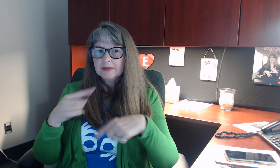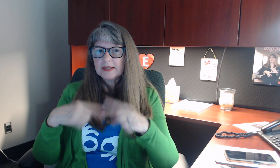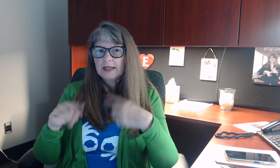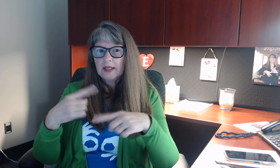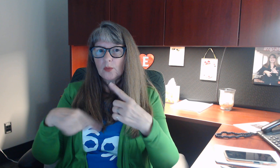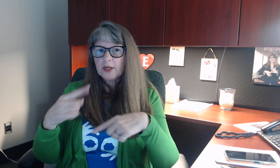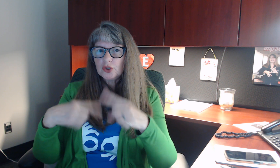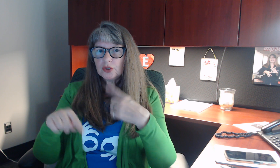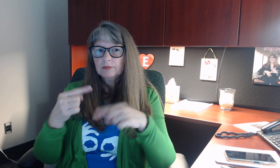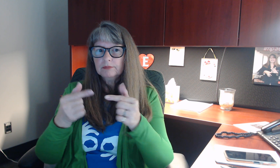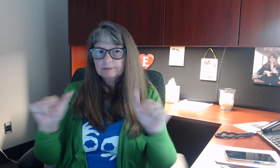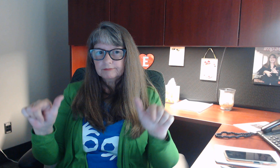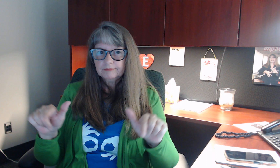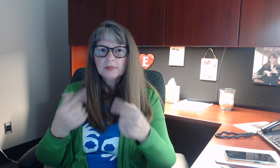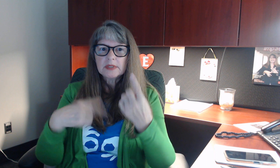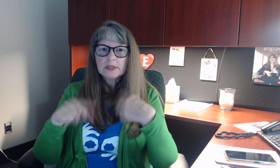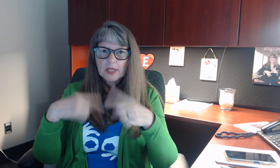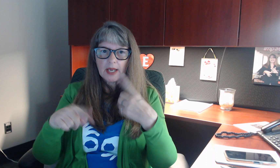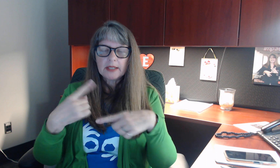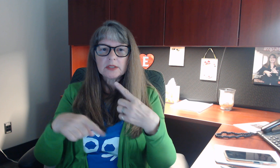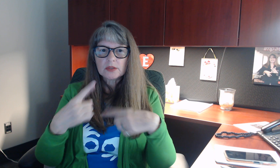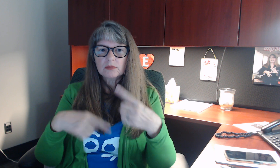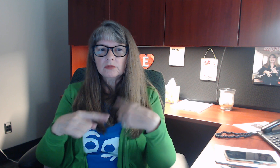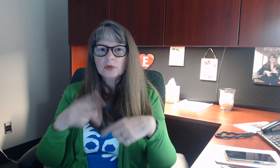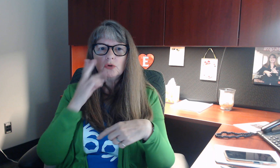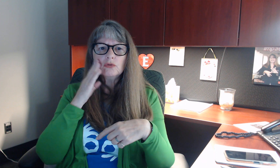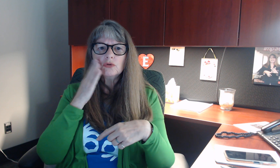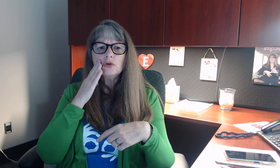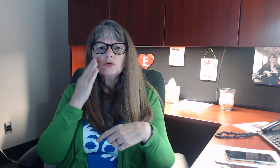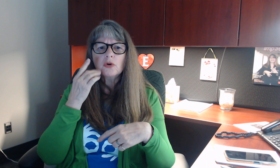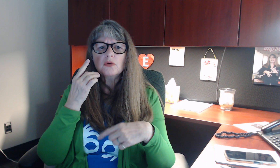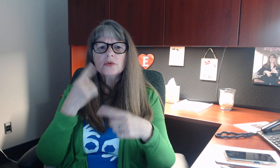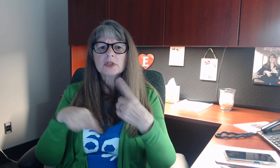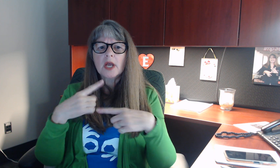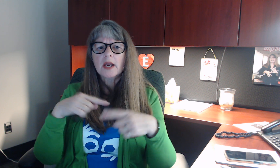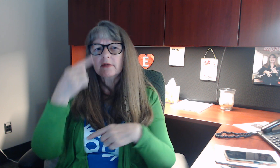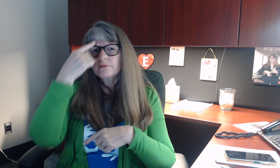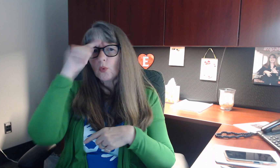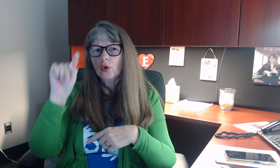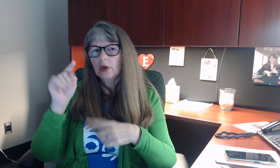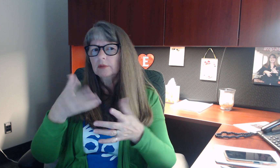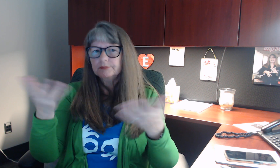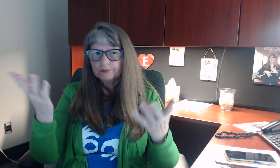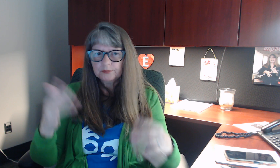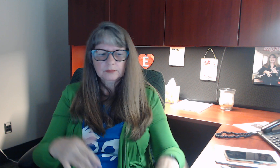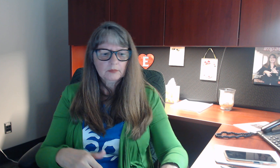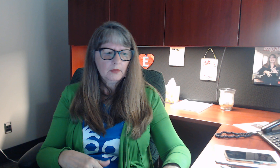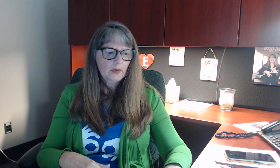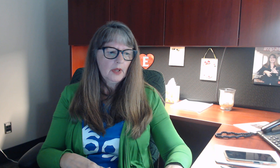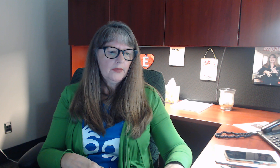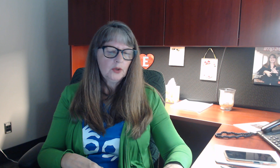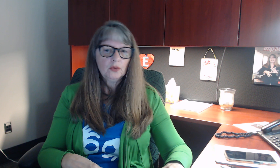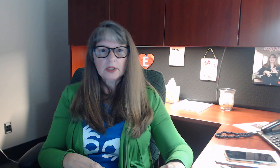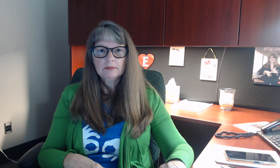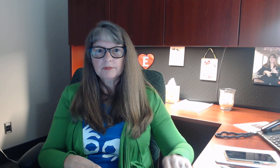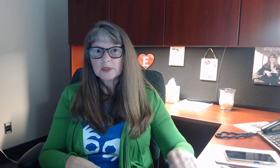Sign language, signs. Do you know the sign for? And then you can spell